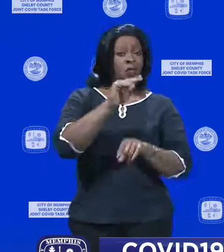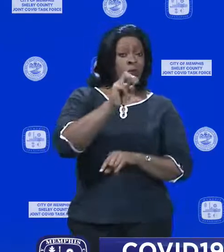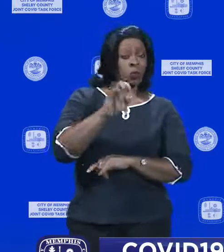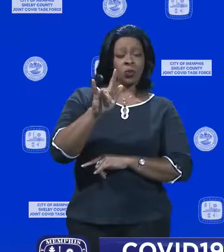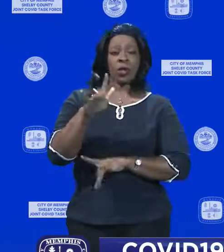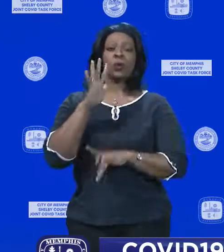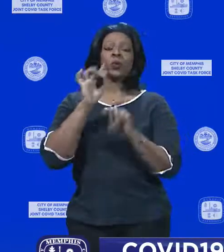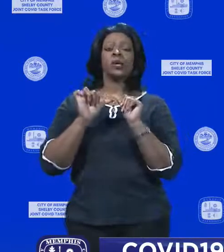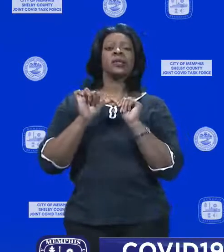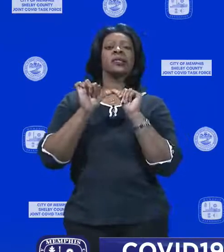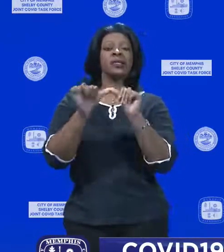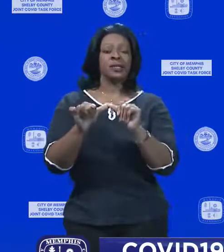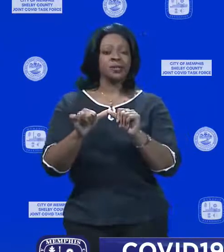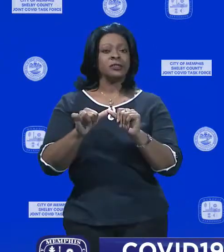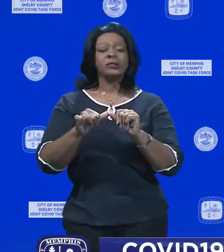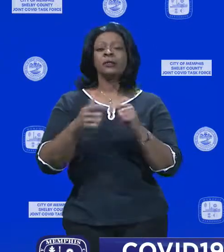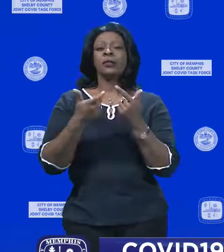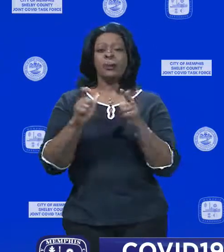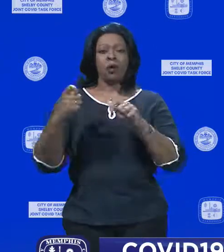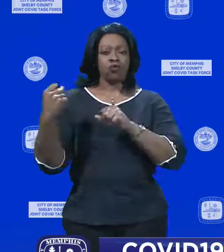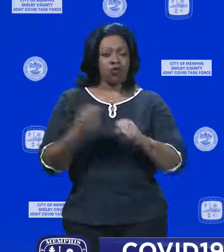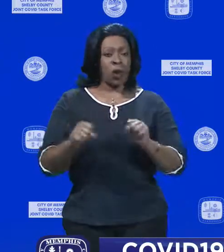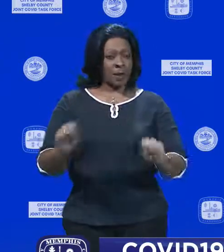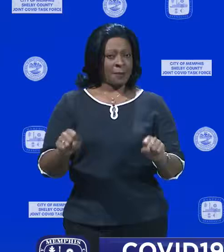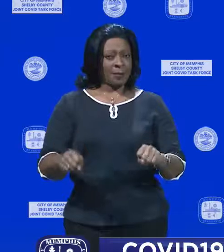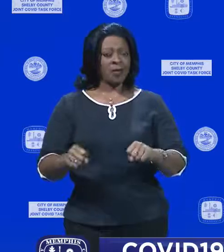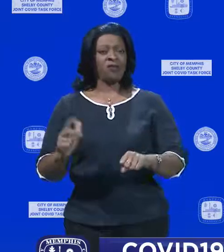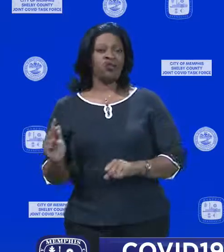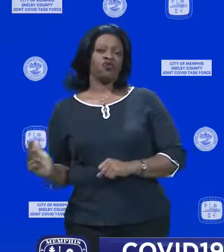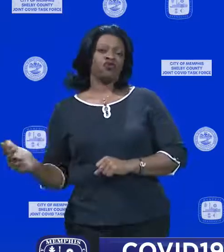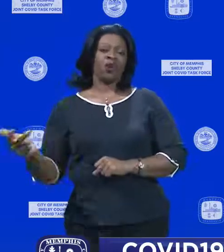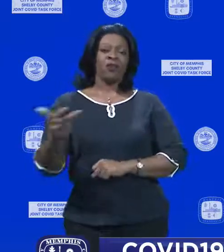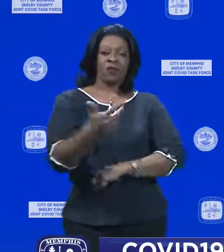July, a pretty robust capability for drive-through